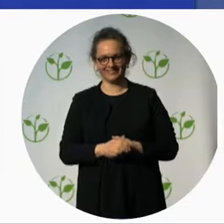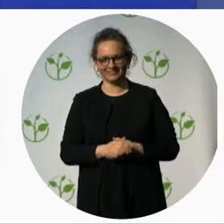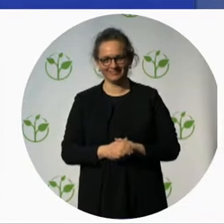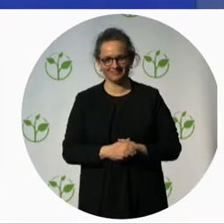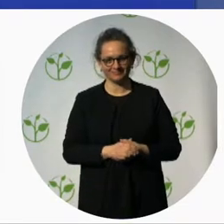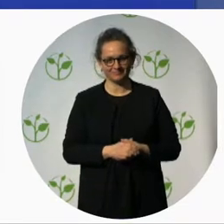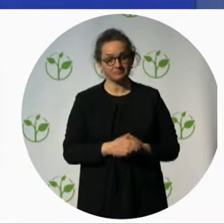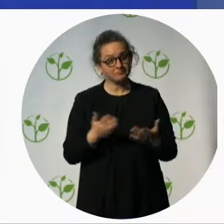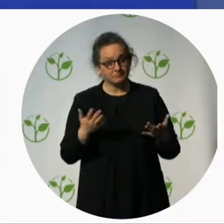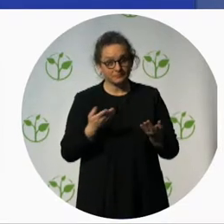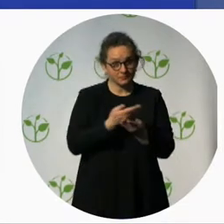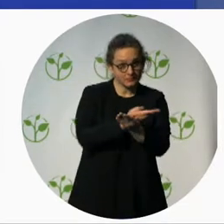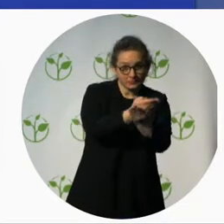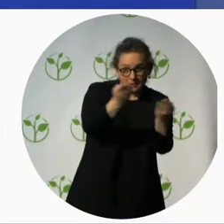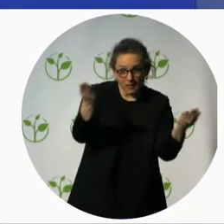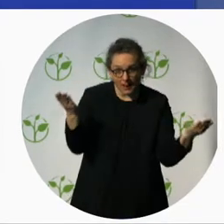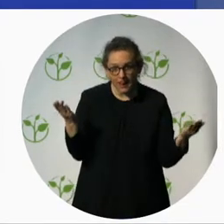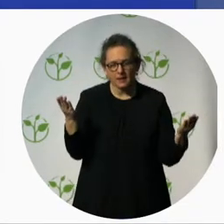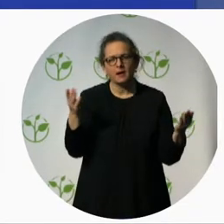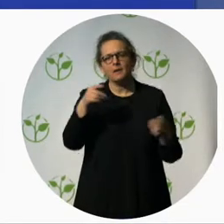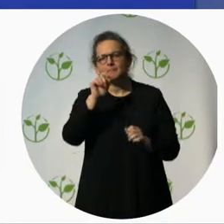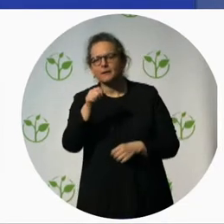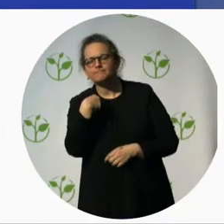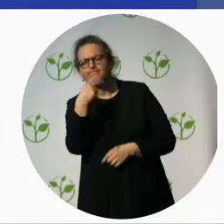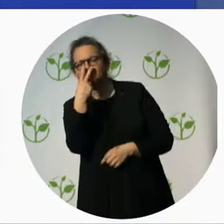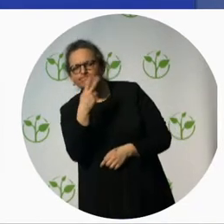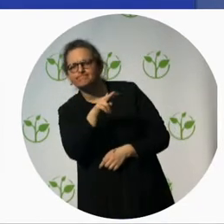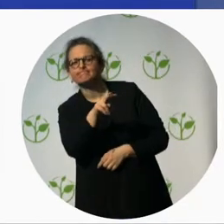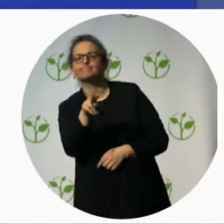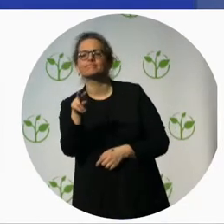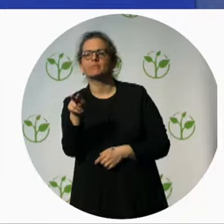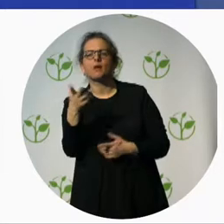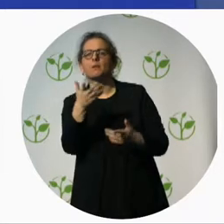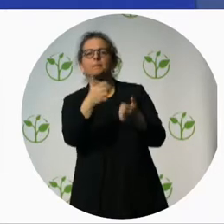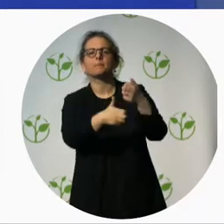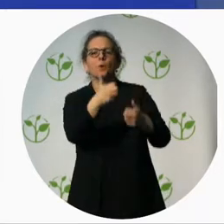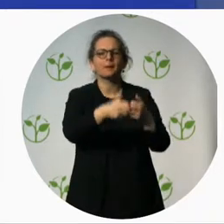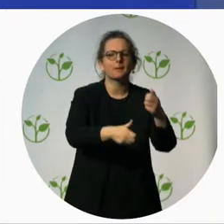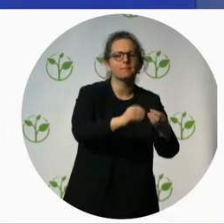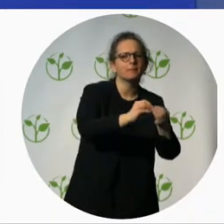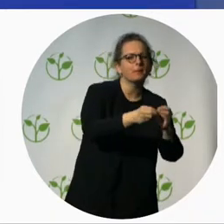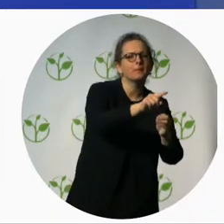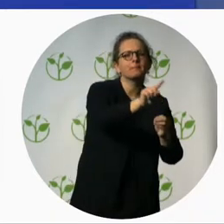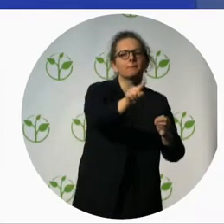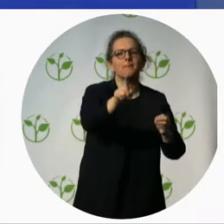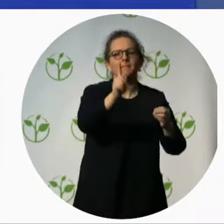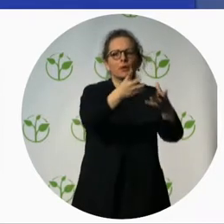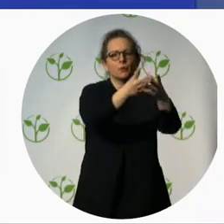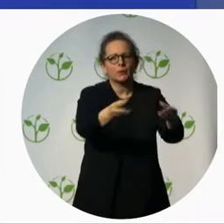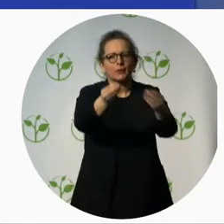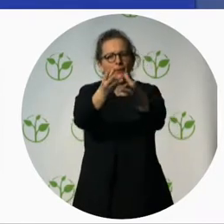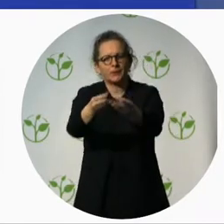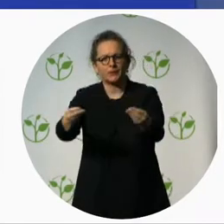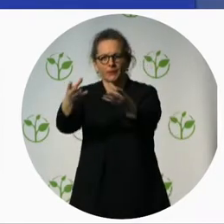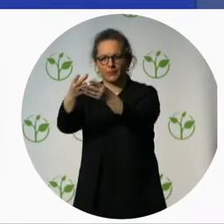community of persons with disabilities that is growing because as we age, we will be more. So I